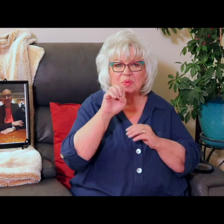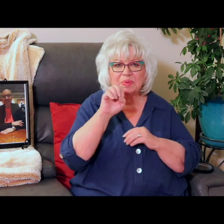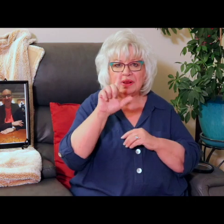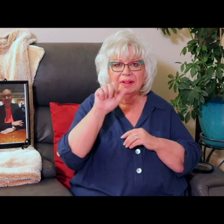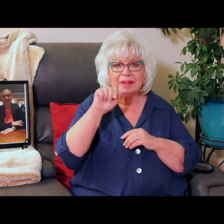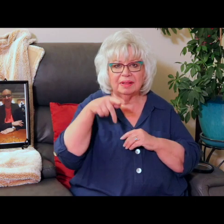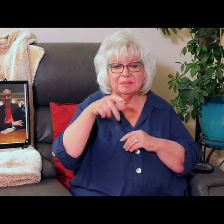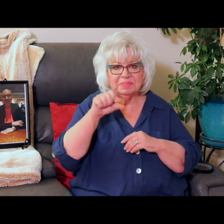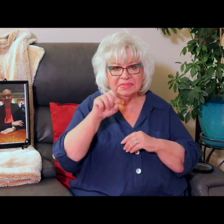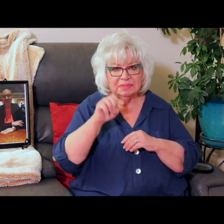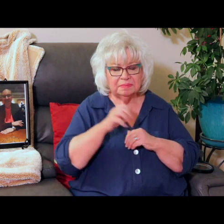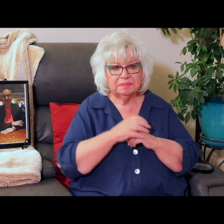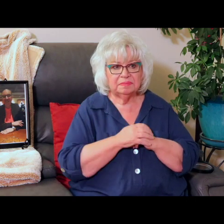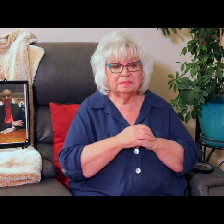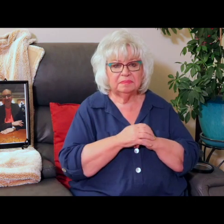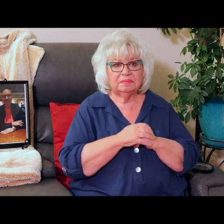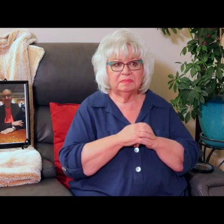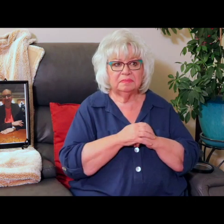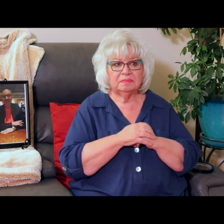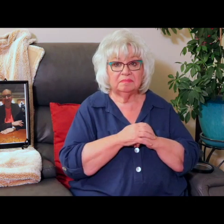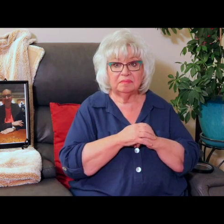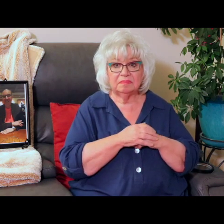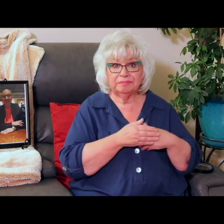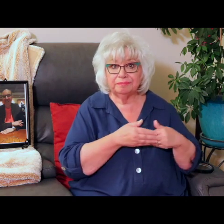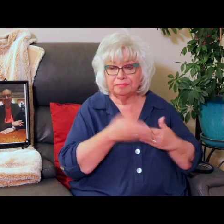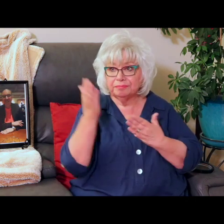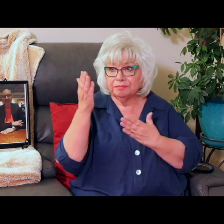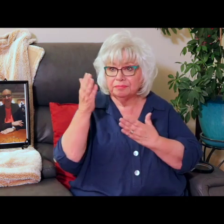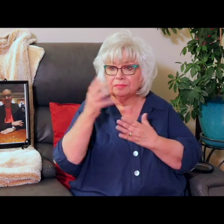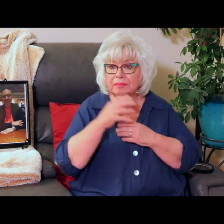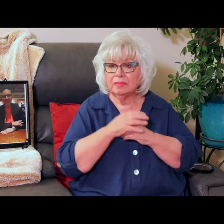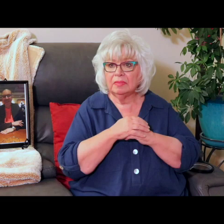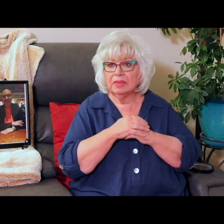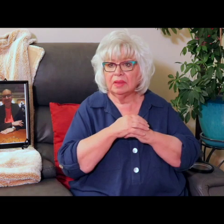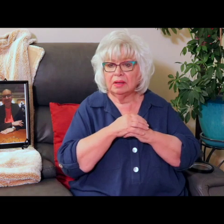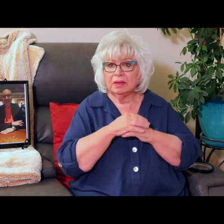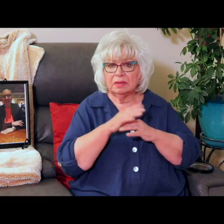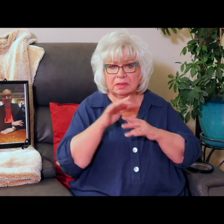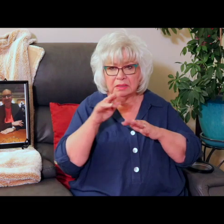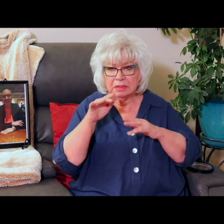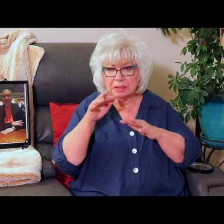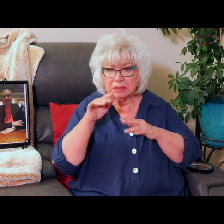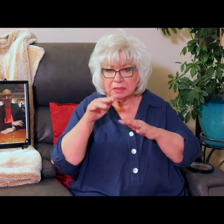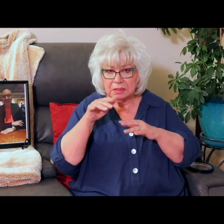he deteriorated. He had a huge relapse again. They took him to the hospital.